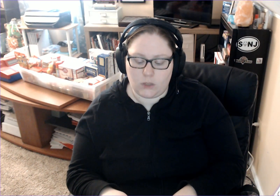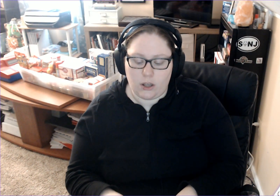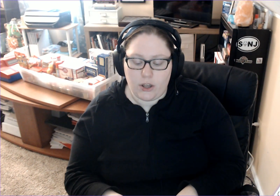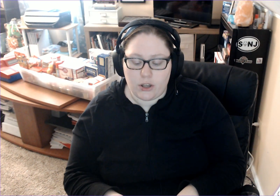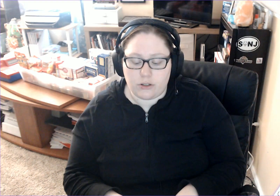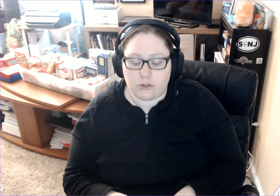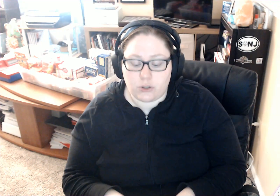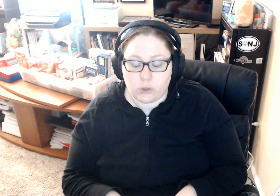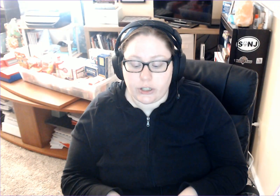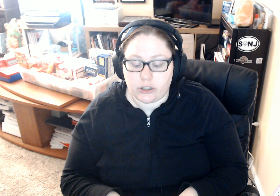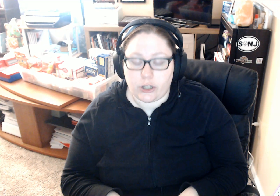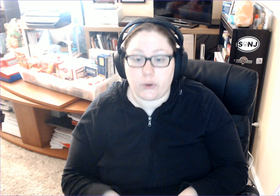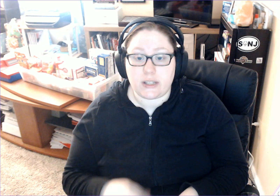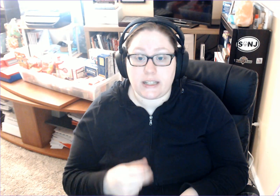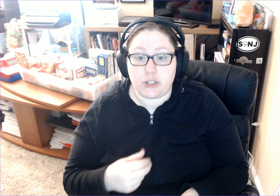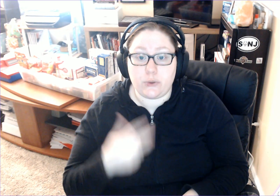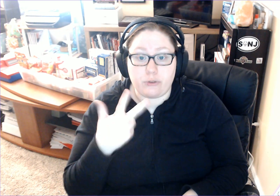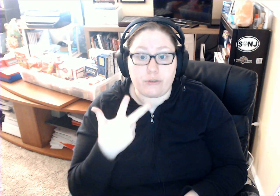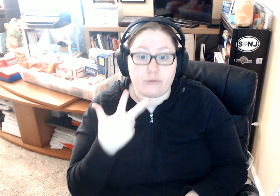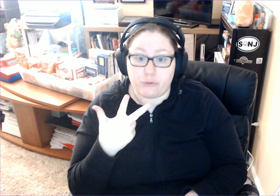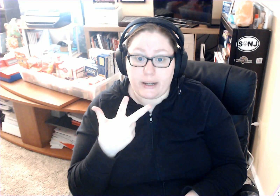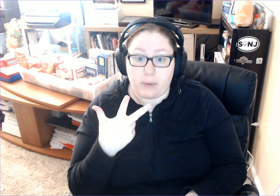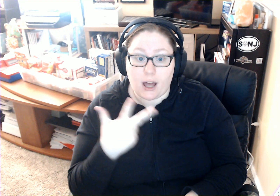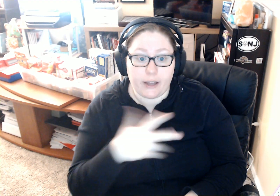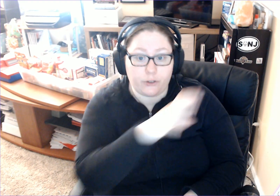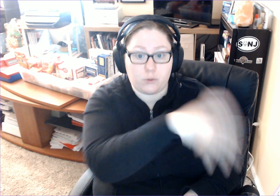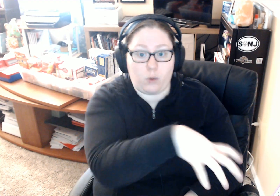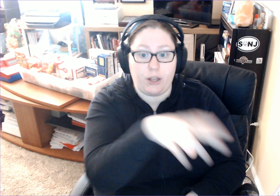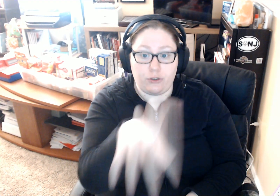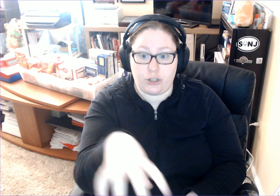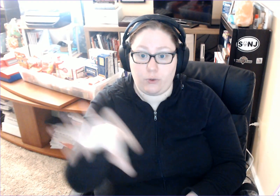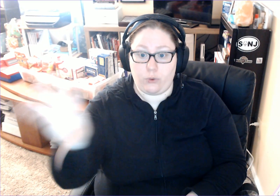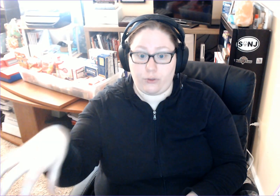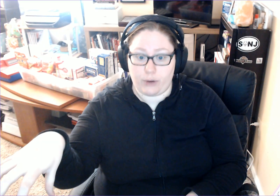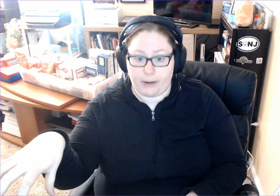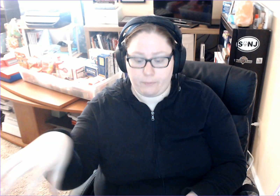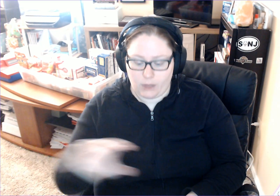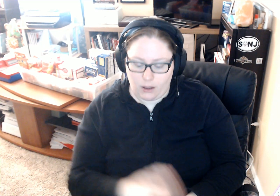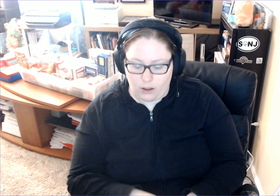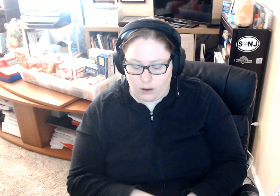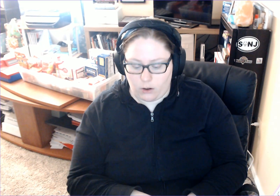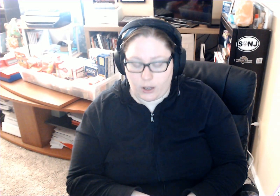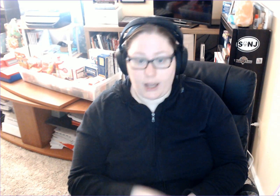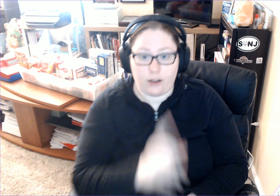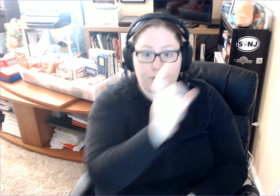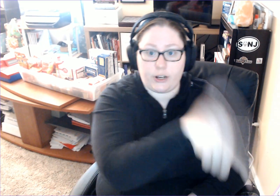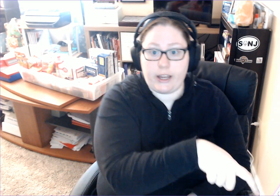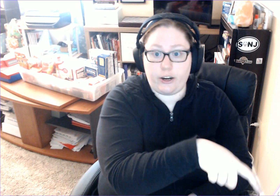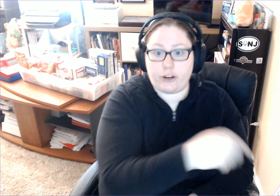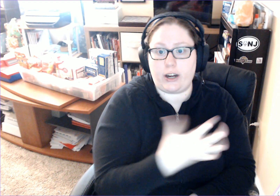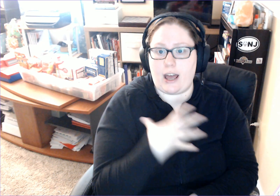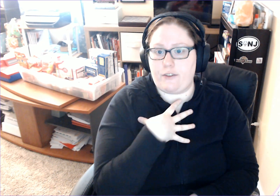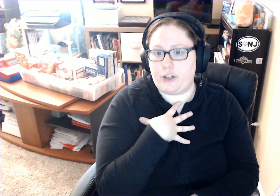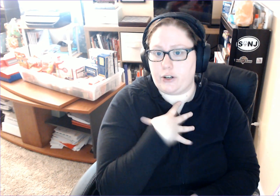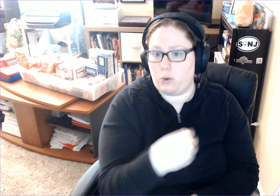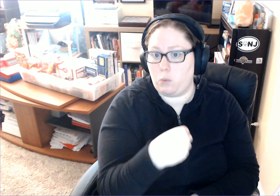So sort your clothes into 3 piles. 1, 2, 3. Okay, over here you're going to have your